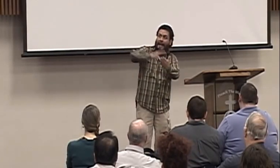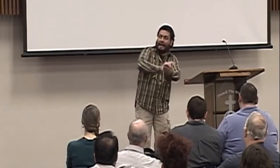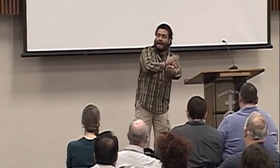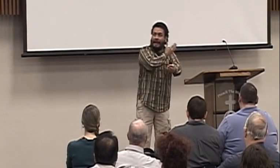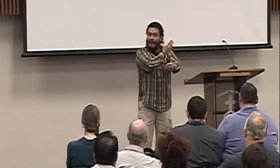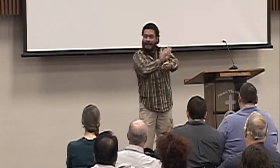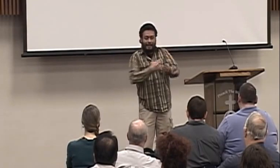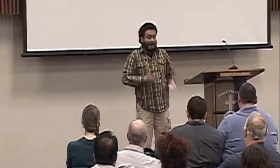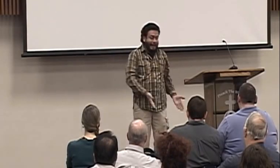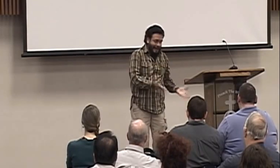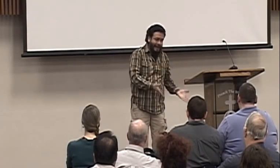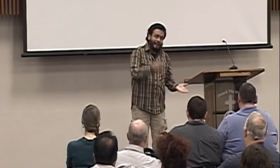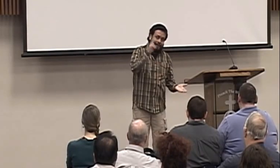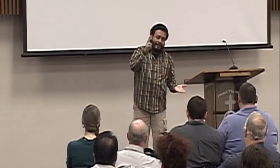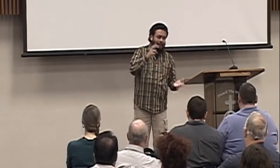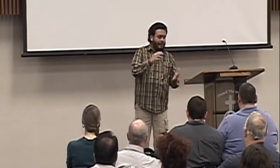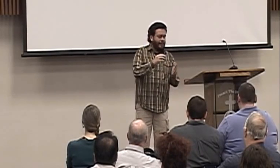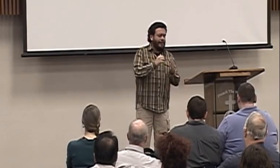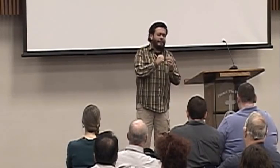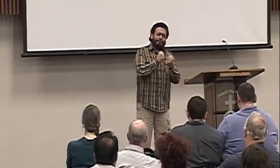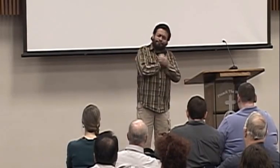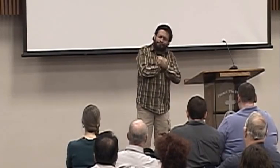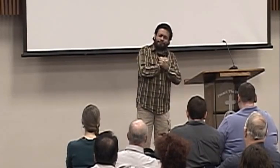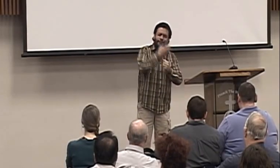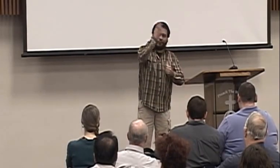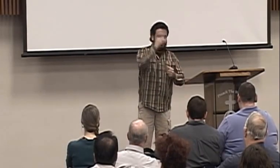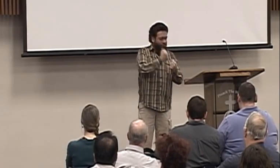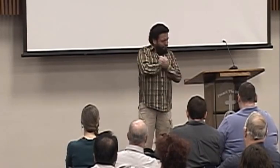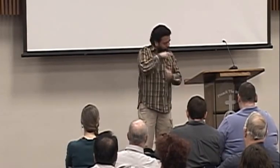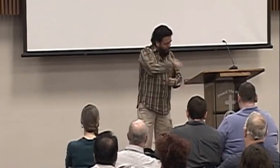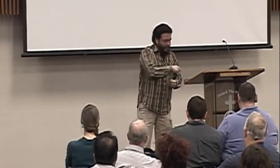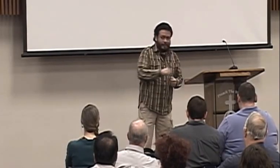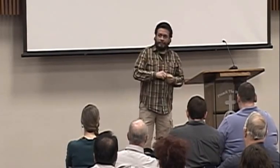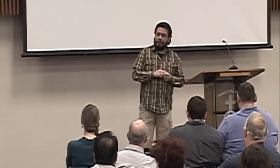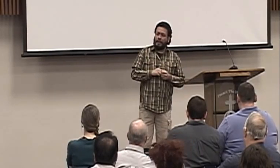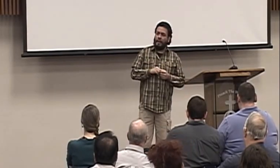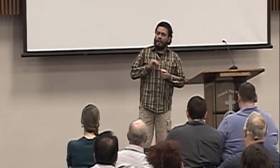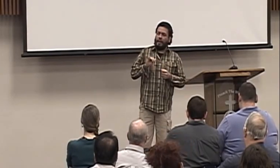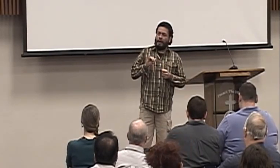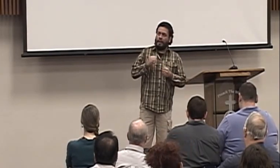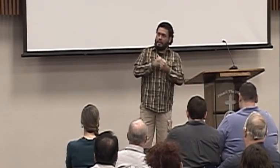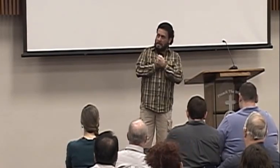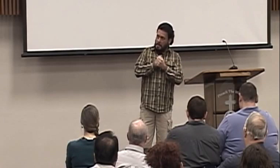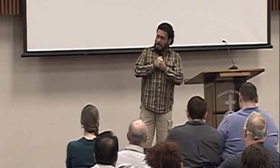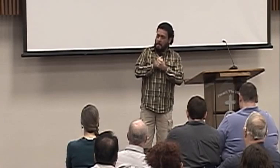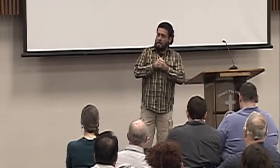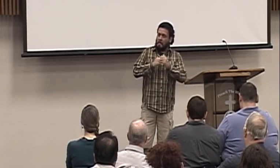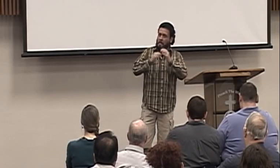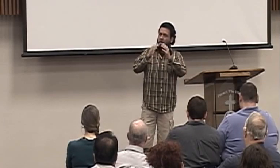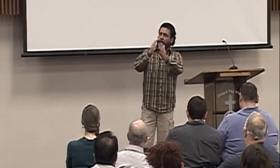us. We're going to sign the songs, encouraging them the things they need to do, showing them that they need to love God, that He loves